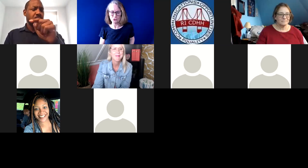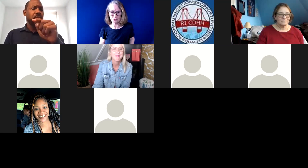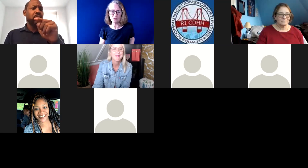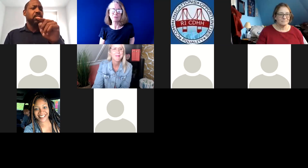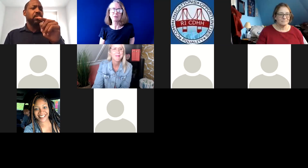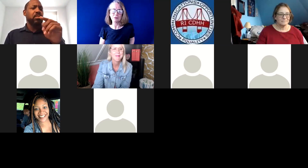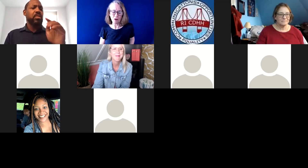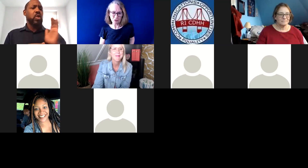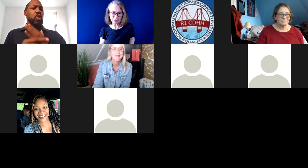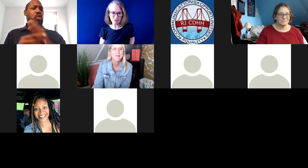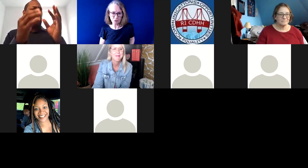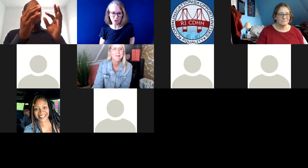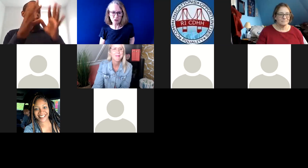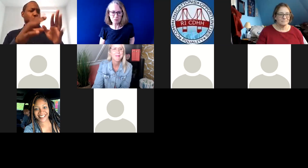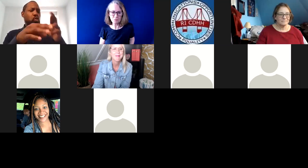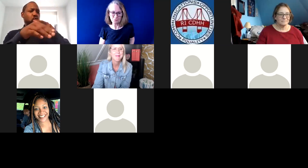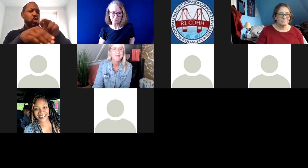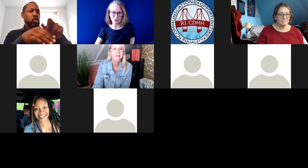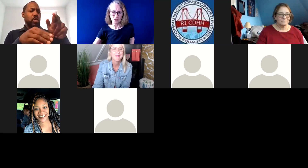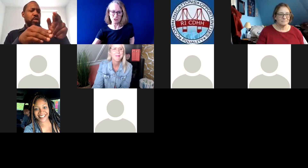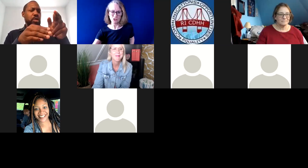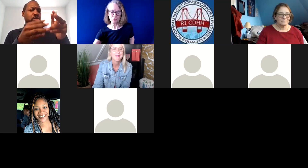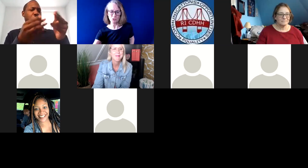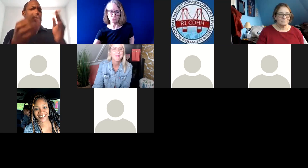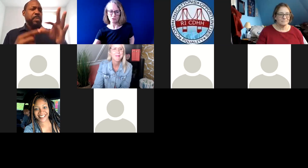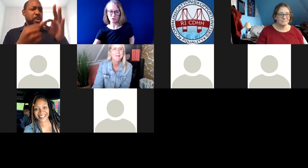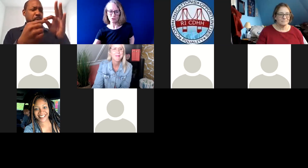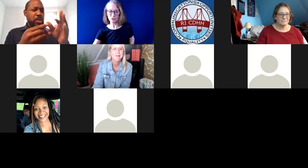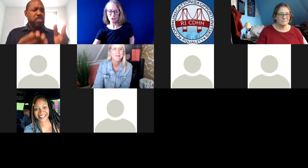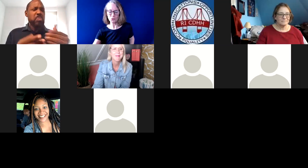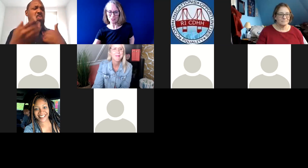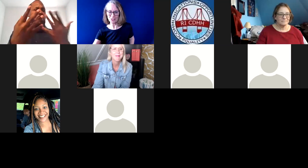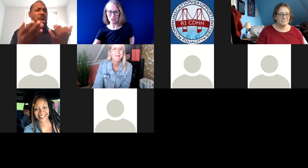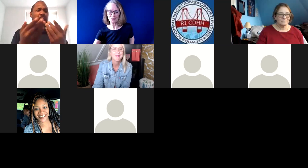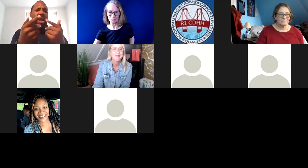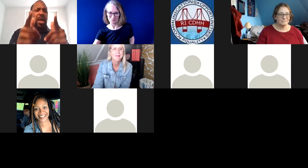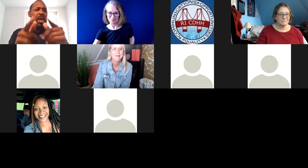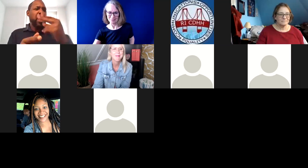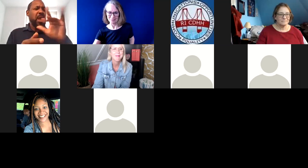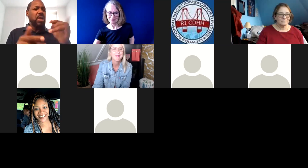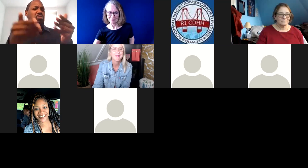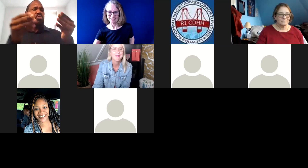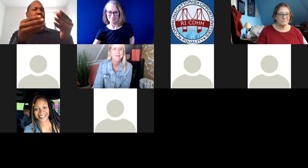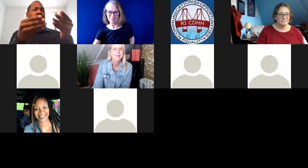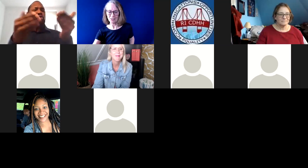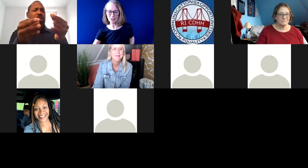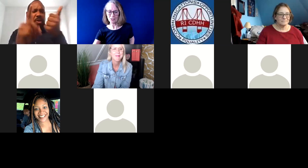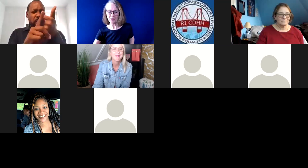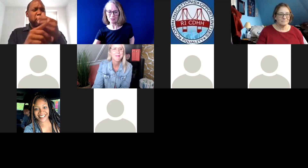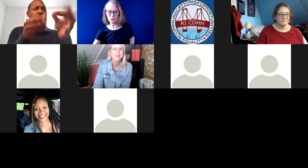introduce Holly St. Pierre, our interpreter referral coordinator. And Holly, I'll let you